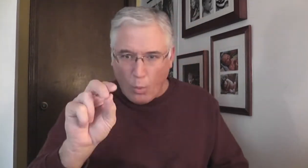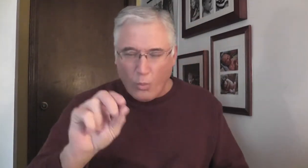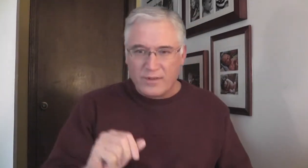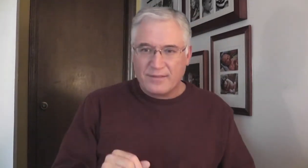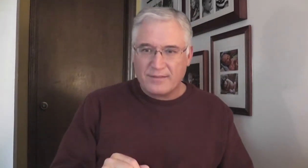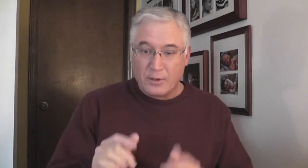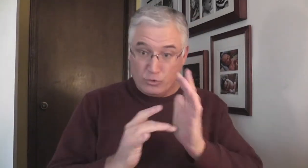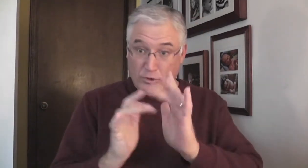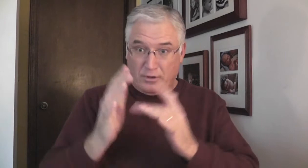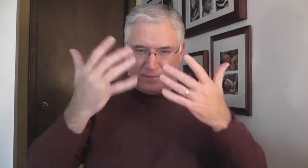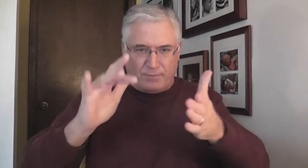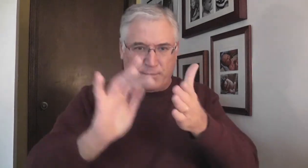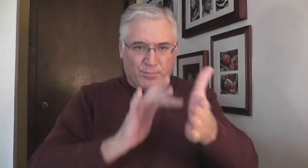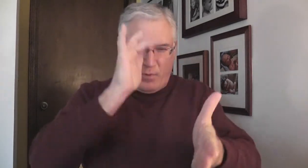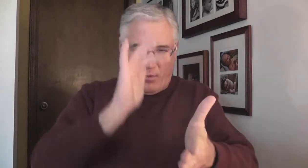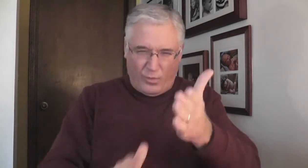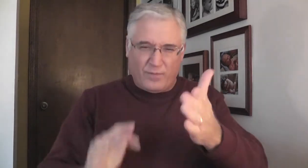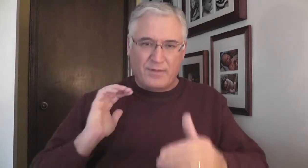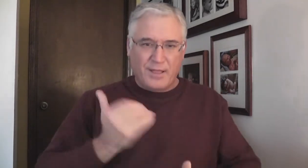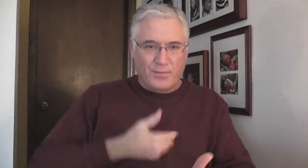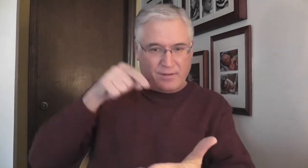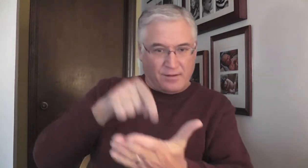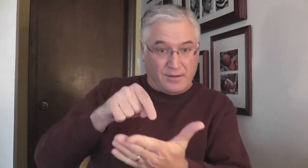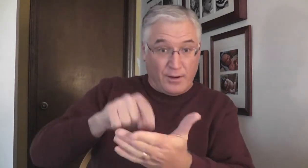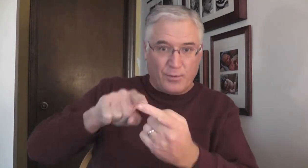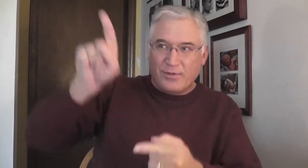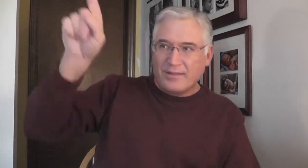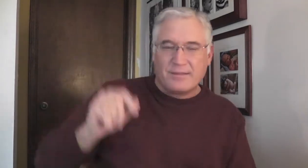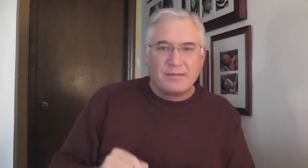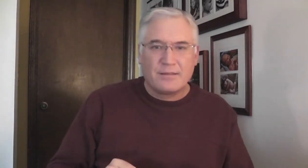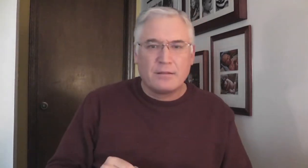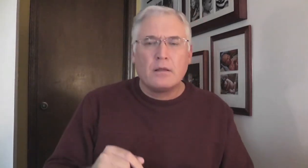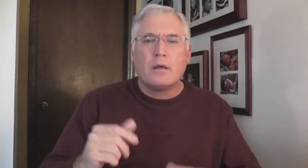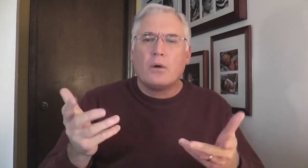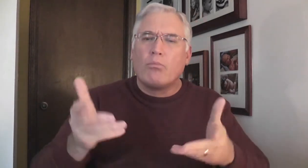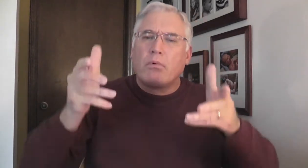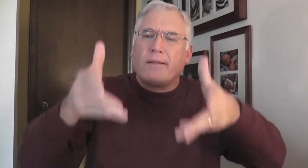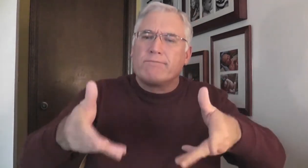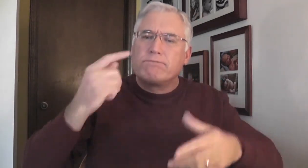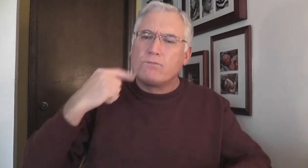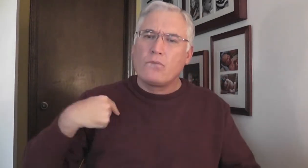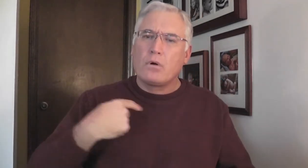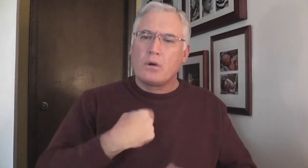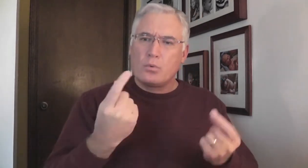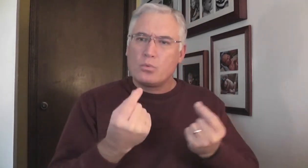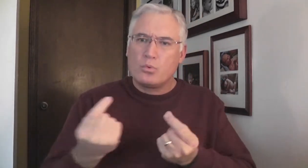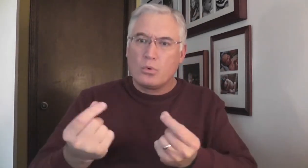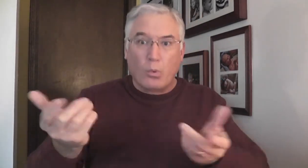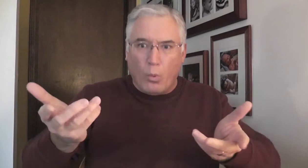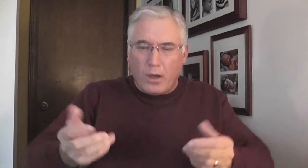us. No, we don't. Jesus canceled any debt that we owed. So what's left for us to